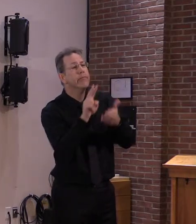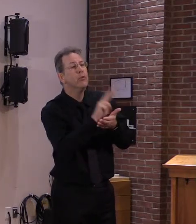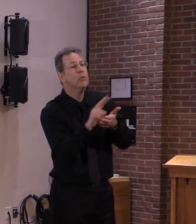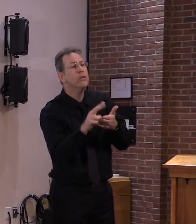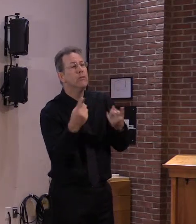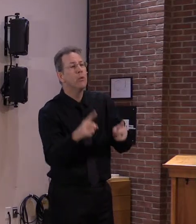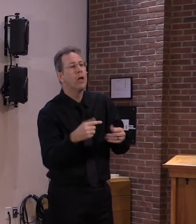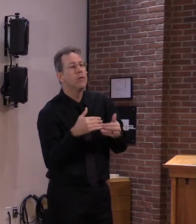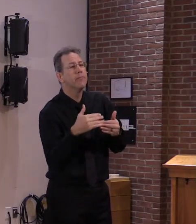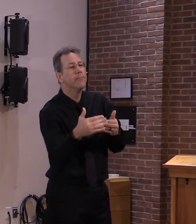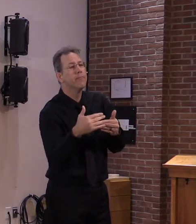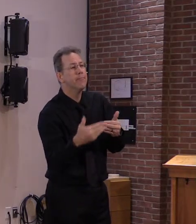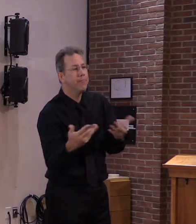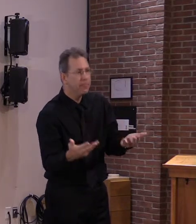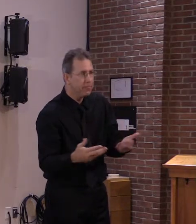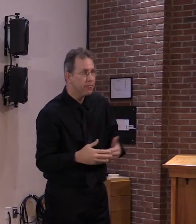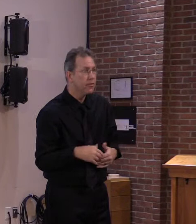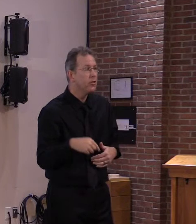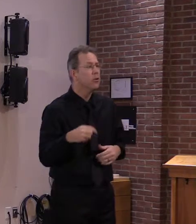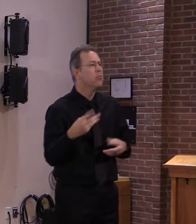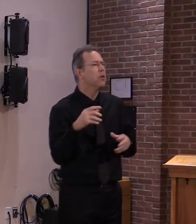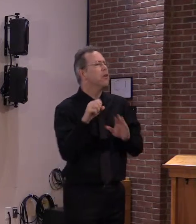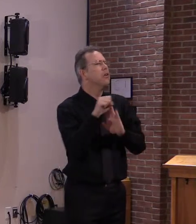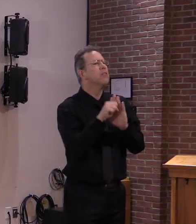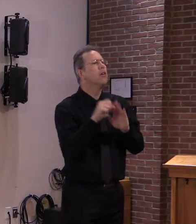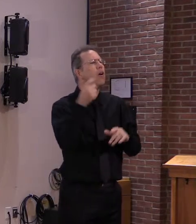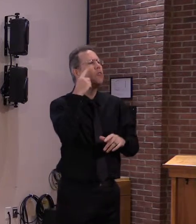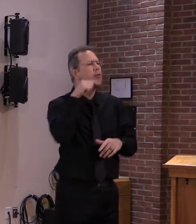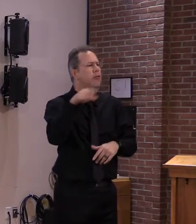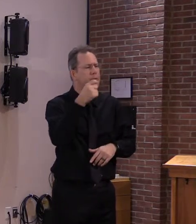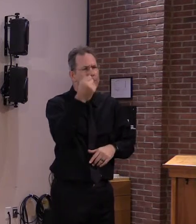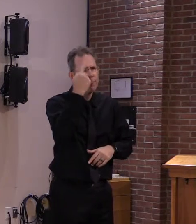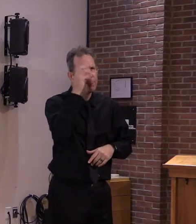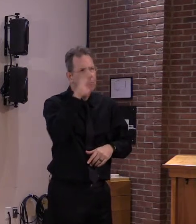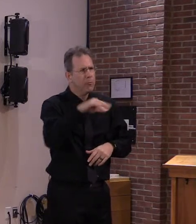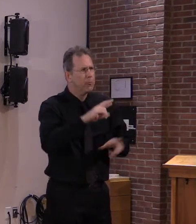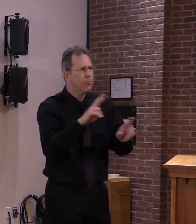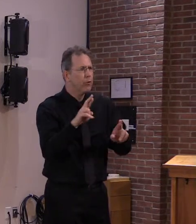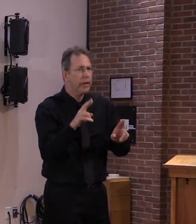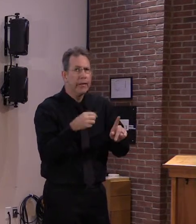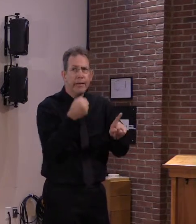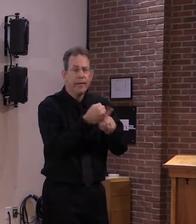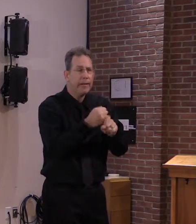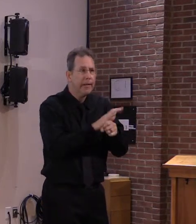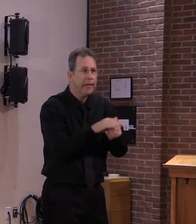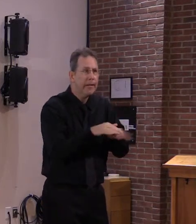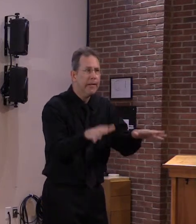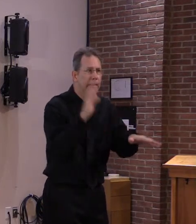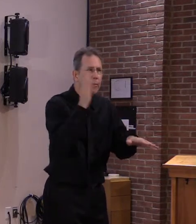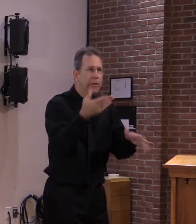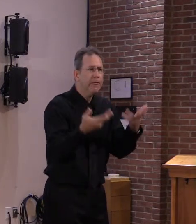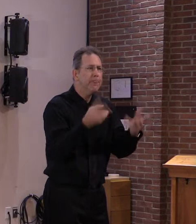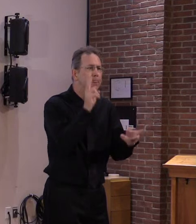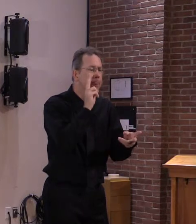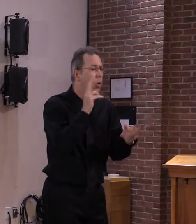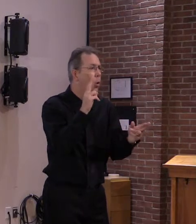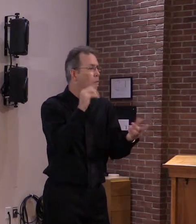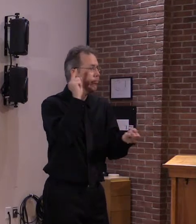At the agency, we are now organizing the next phase of this testing with our partners at the Department of Health, and that testing will take place in the month of